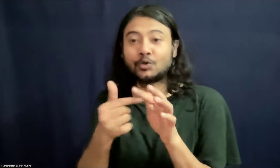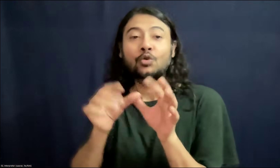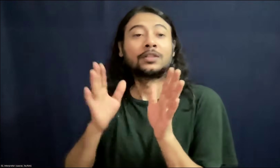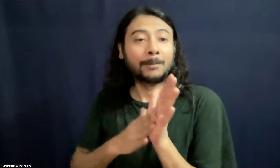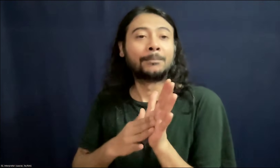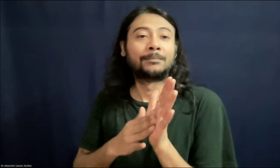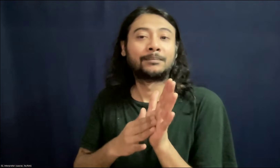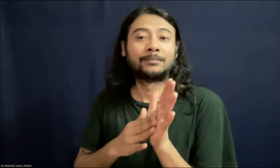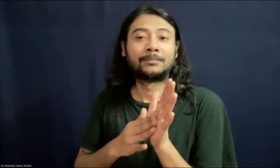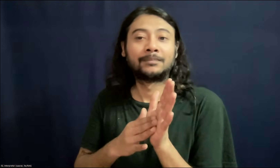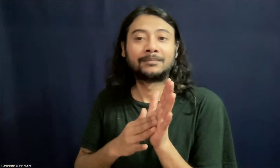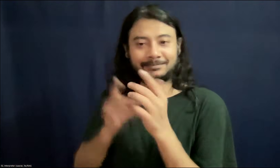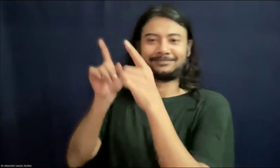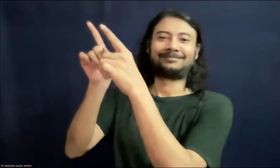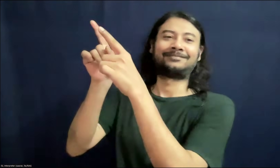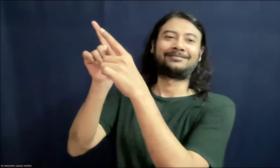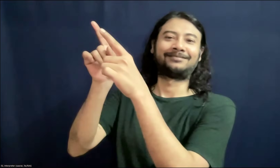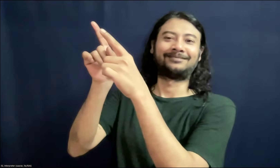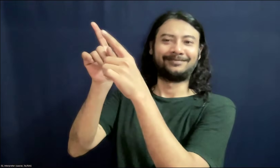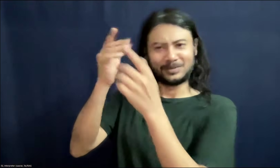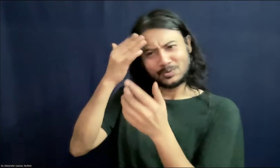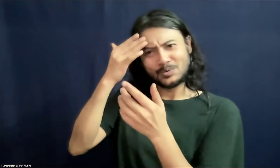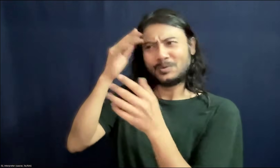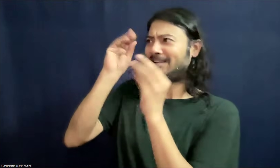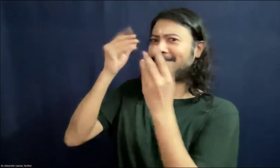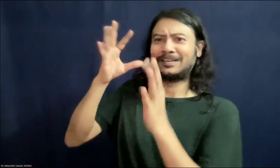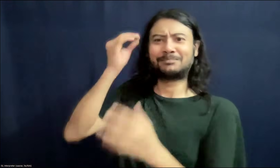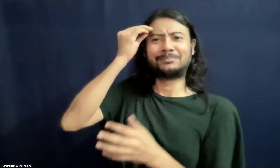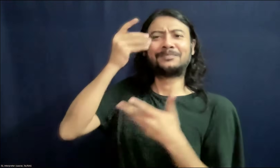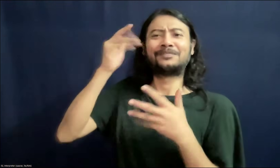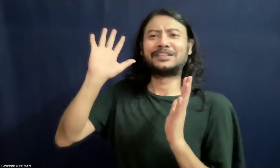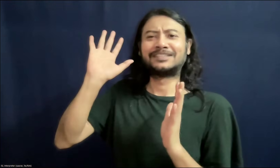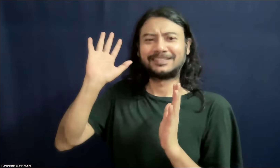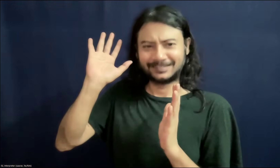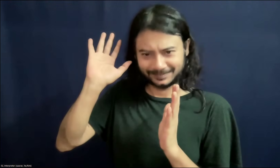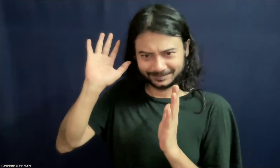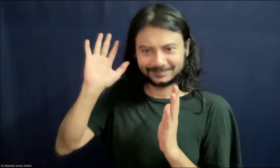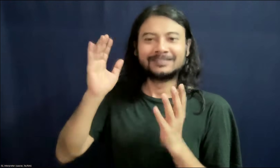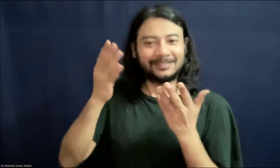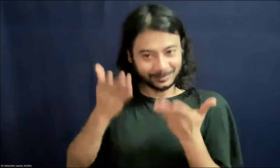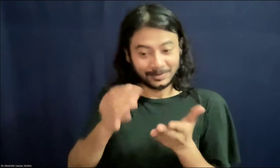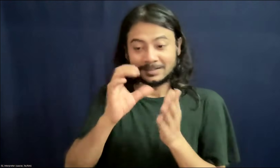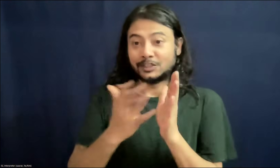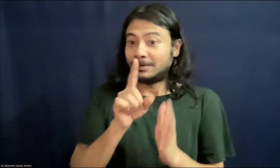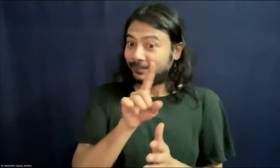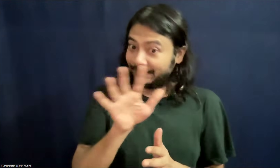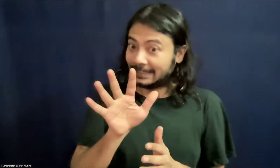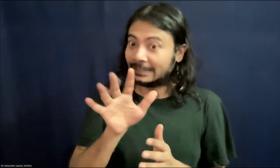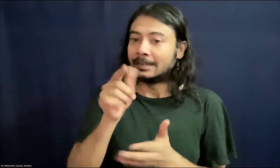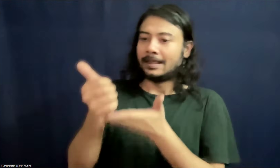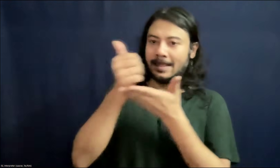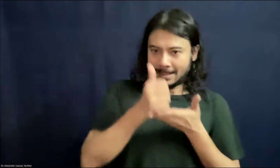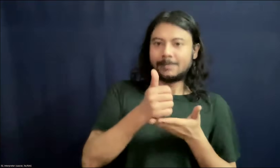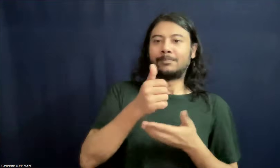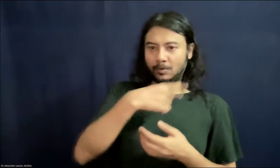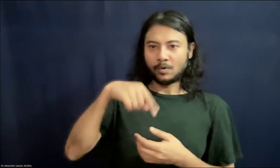So all of us, after knowing this chapter, we should know that how Krishna is the supreme person. Krishna is Purushottama. He's